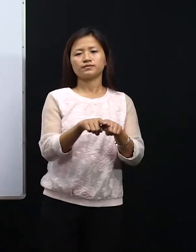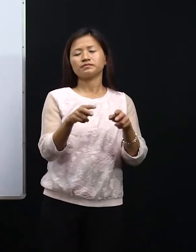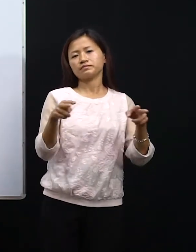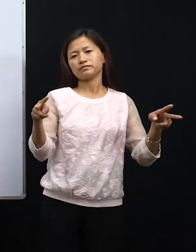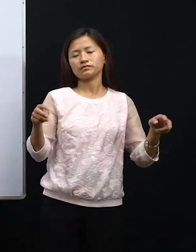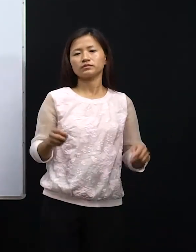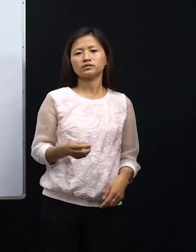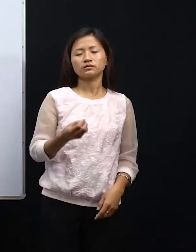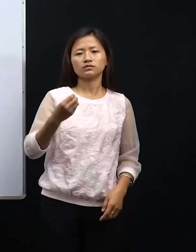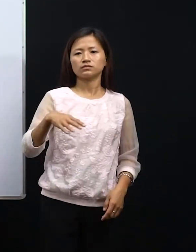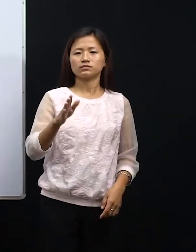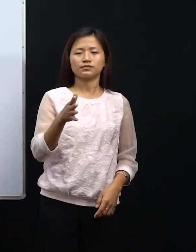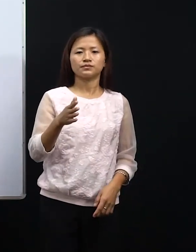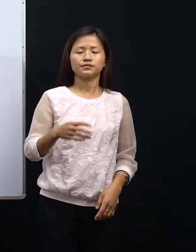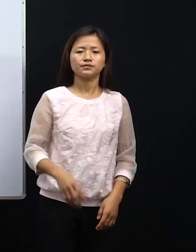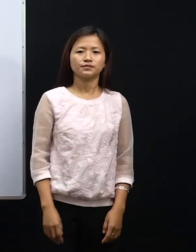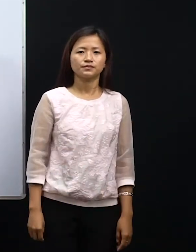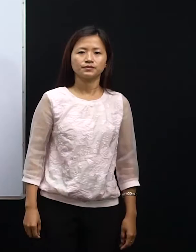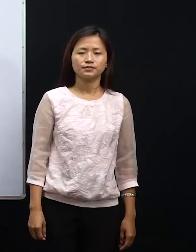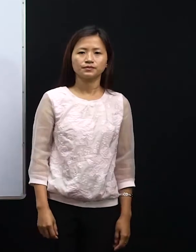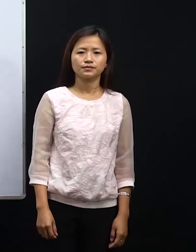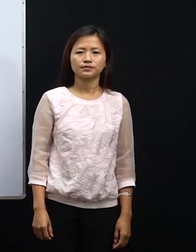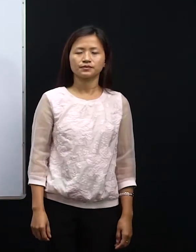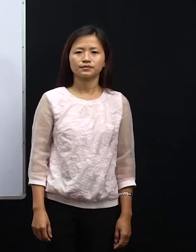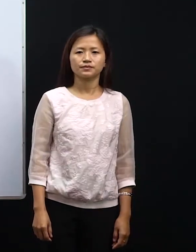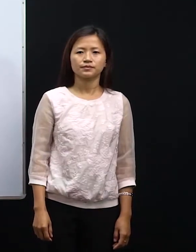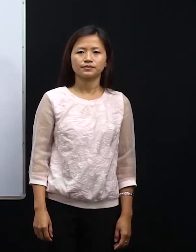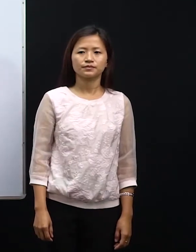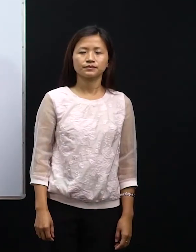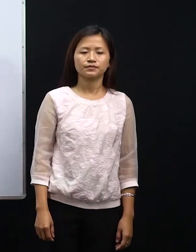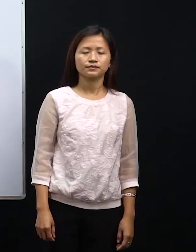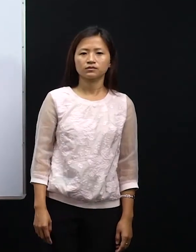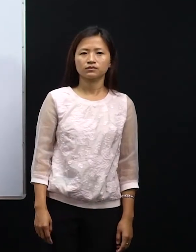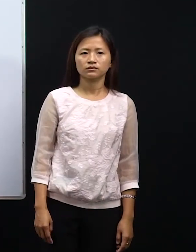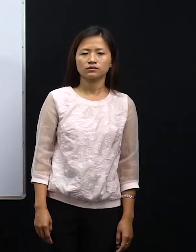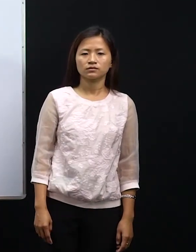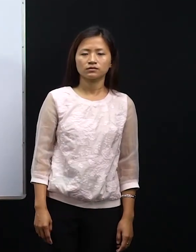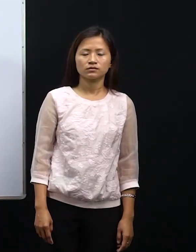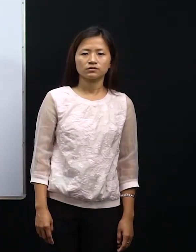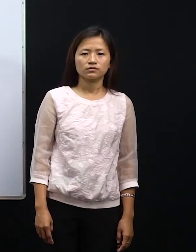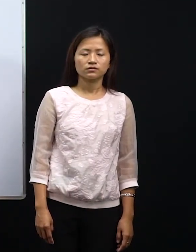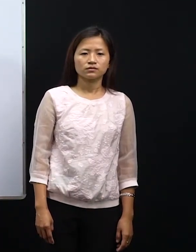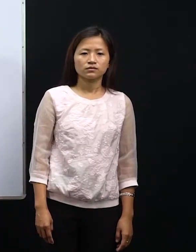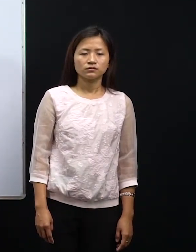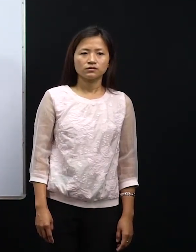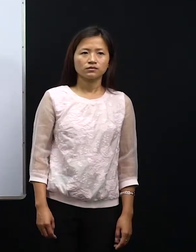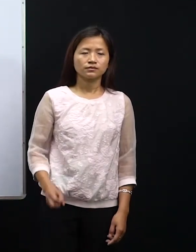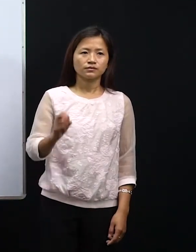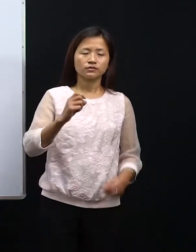opposite signs, then you cancel them. All right. Let's look at the next exercise. Next question. Let's look at question number 2.